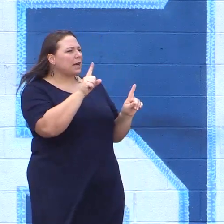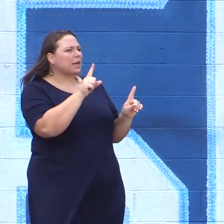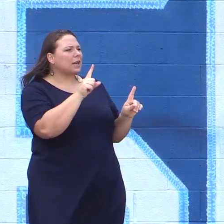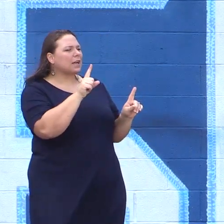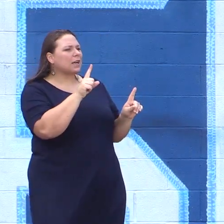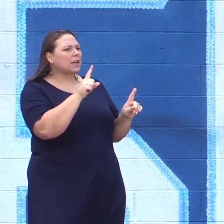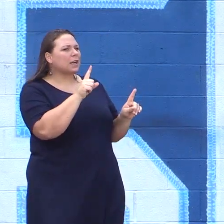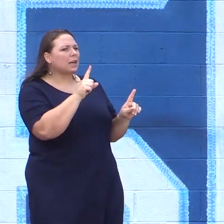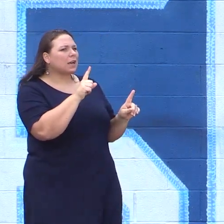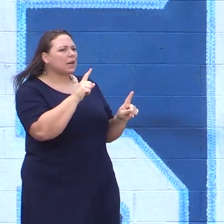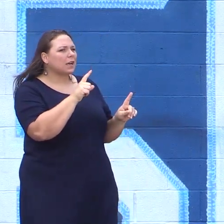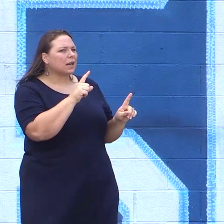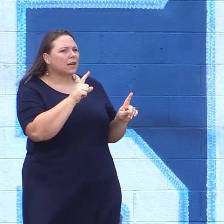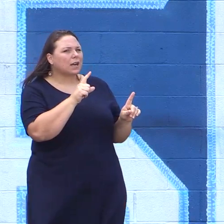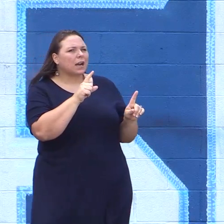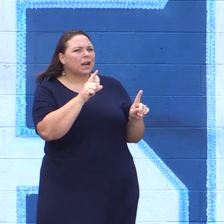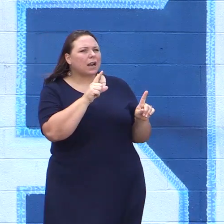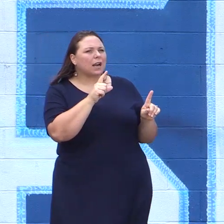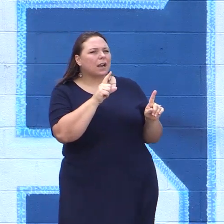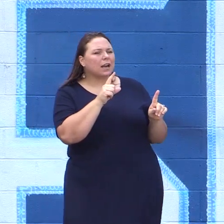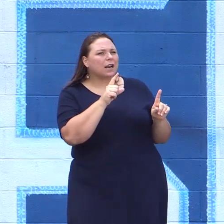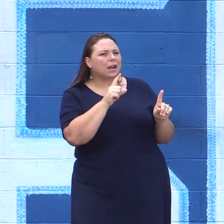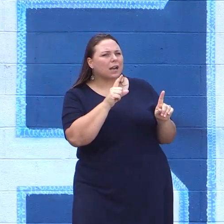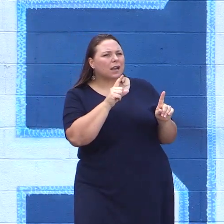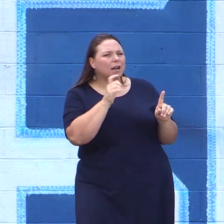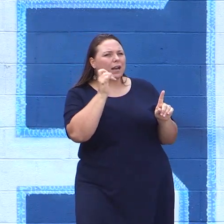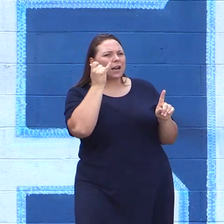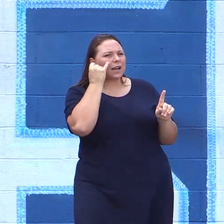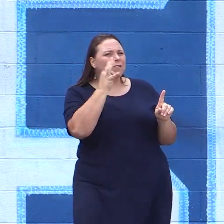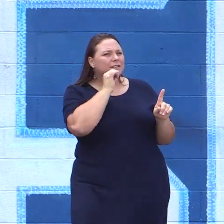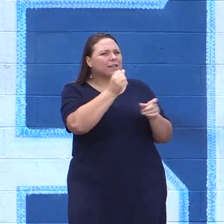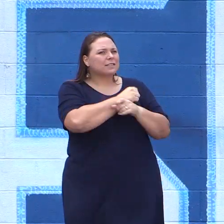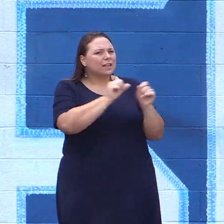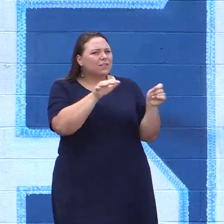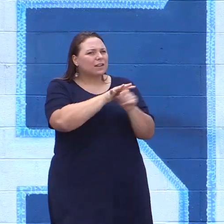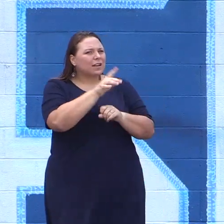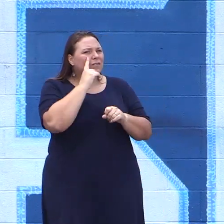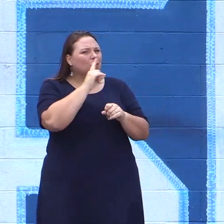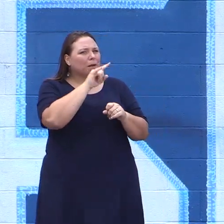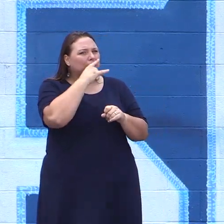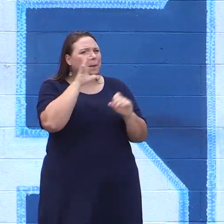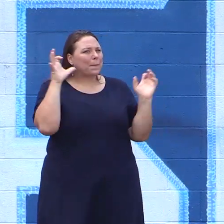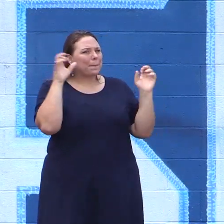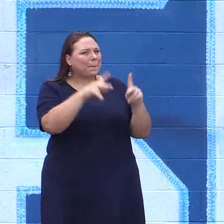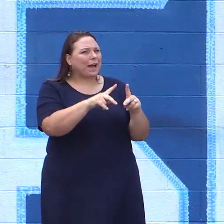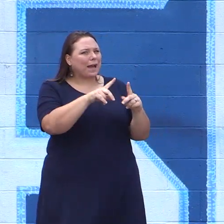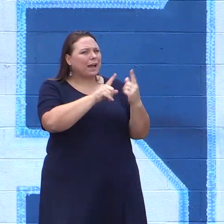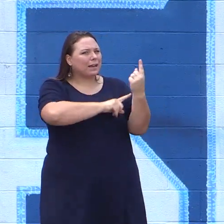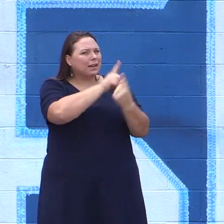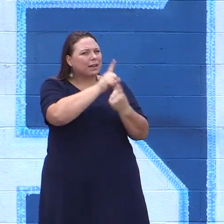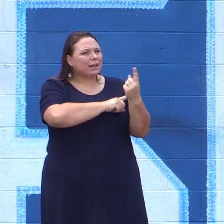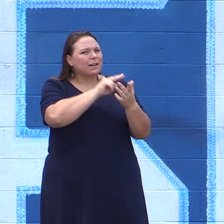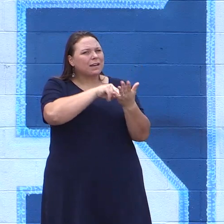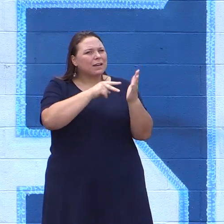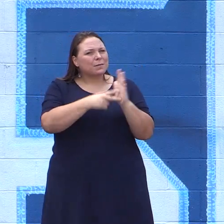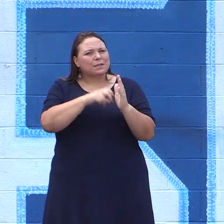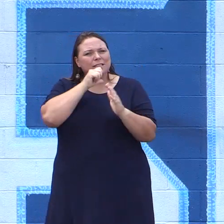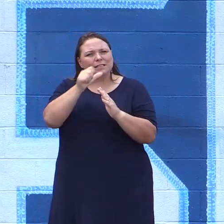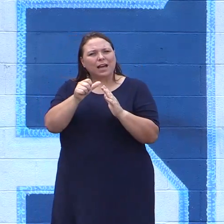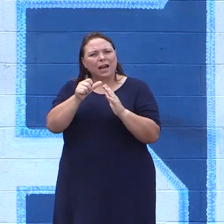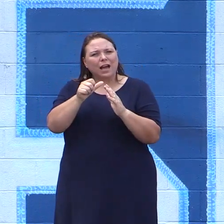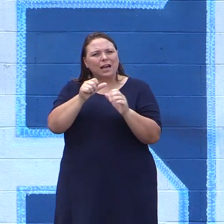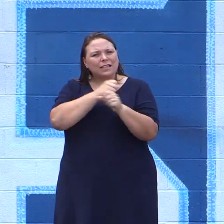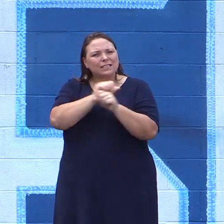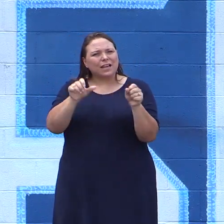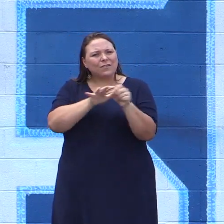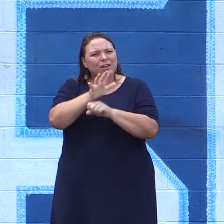and I'm sure you remember saying this, that if it's not safe enough for kids to go back in person, then it's not safe enough for them to play sports.